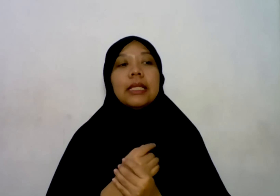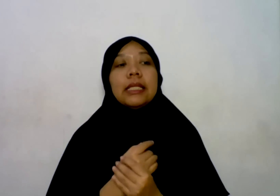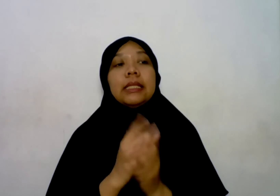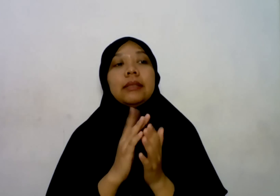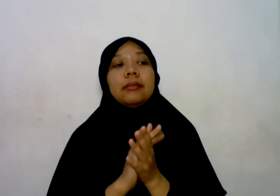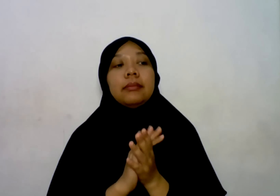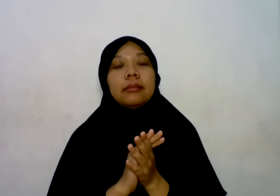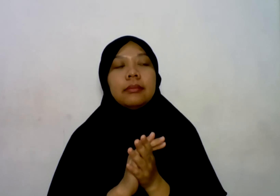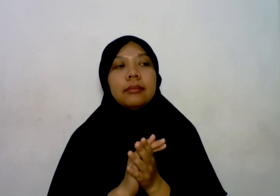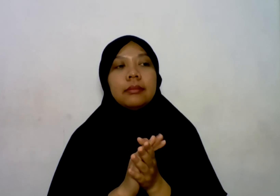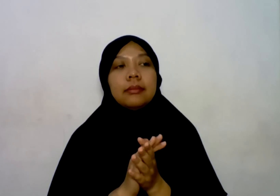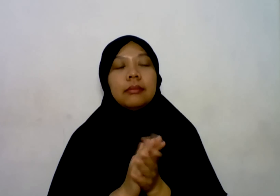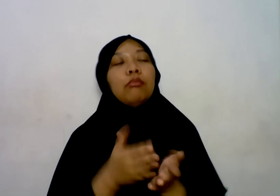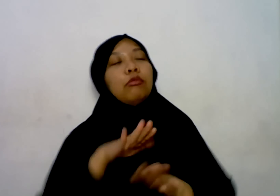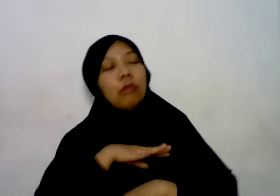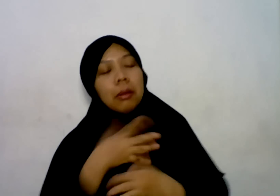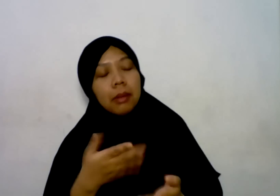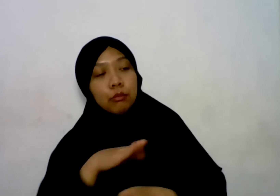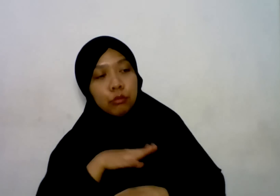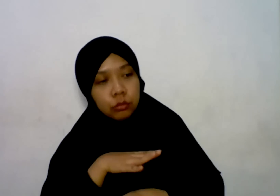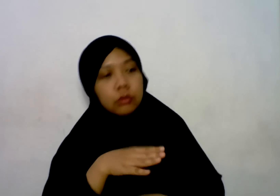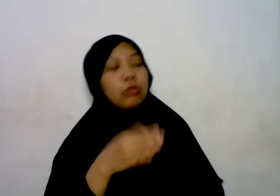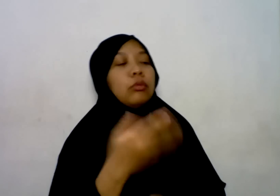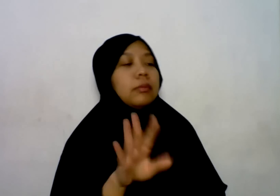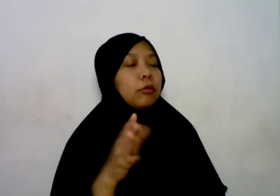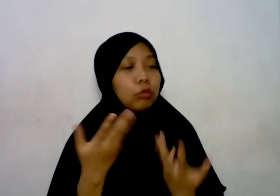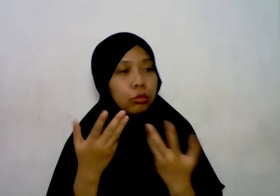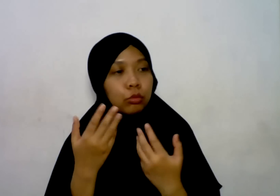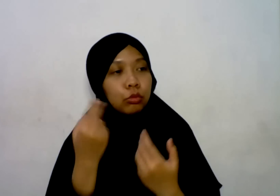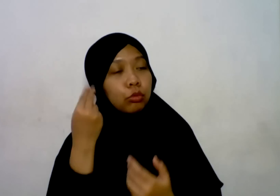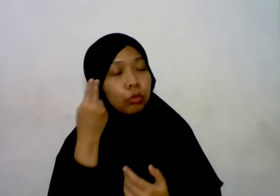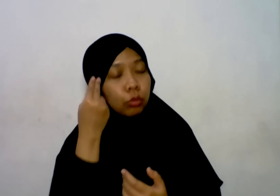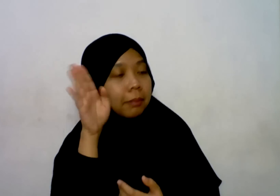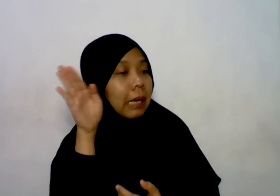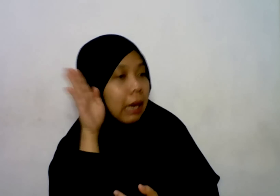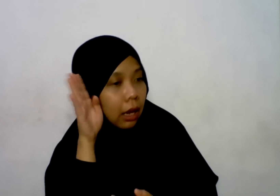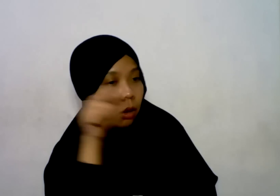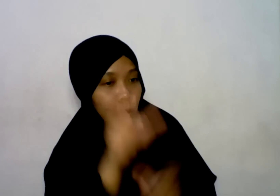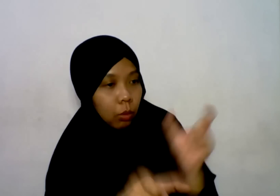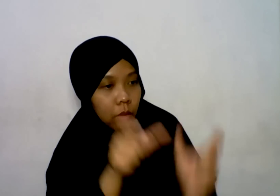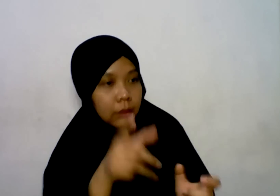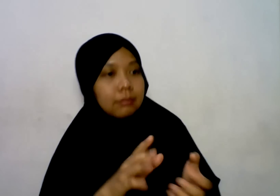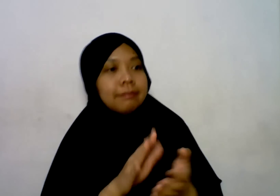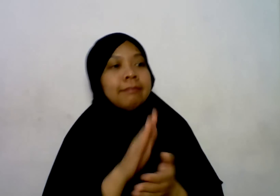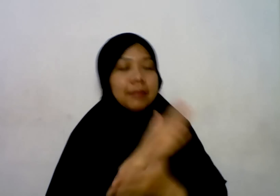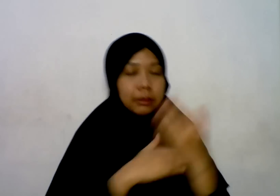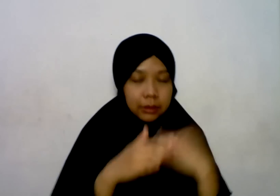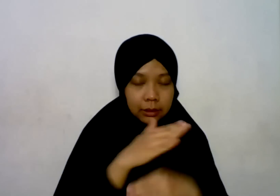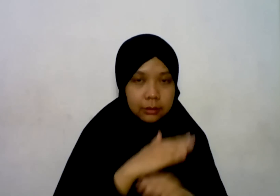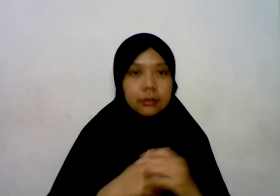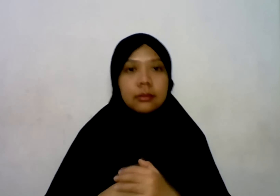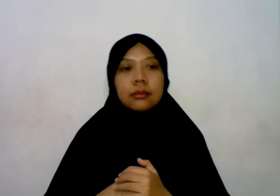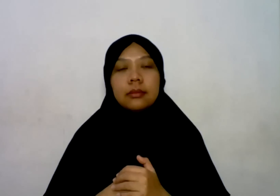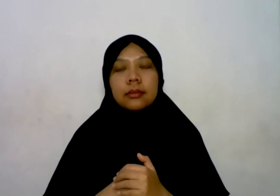and draw upon. Be wary of imposing an idea from somewhere else on the